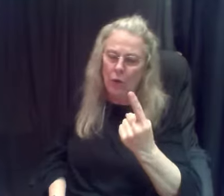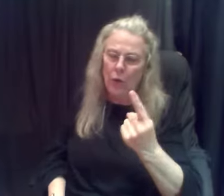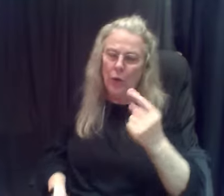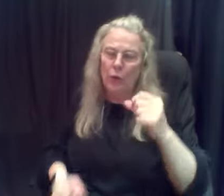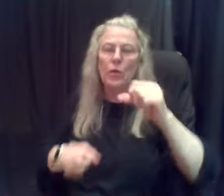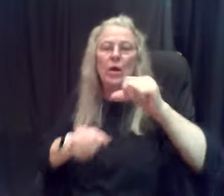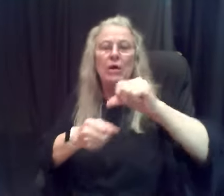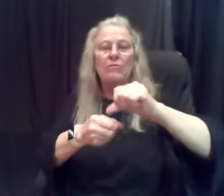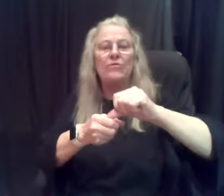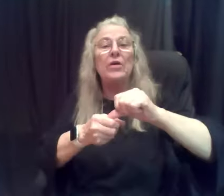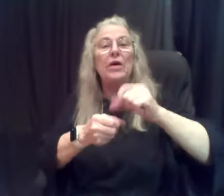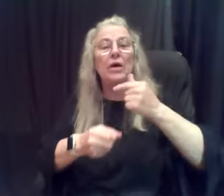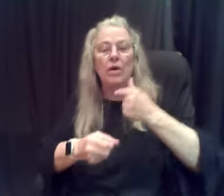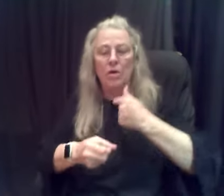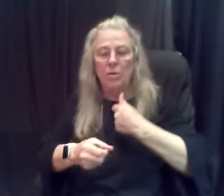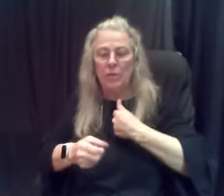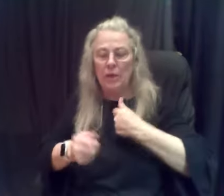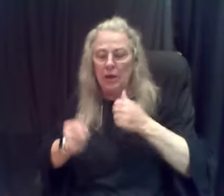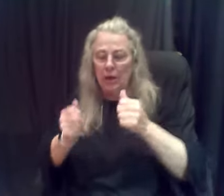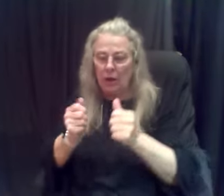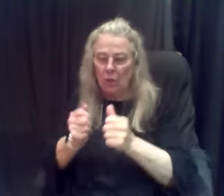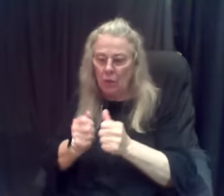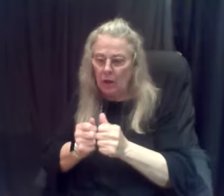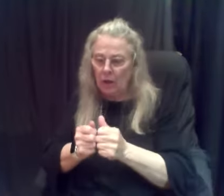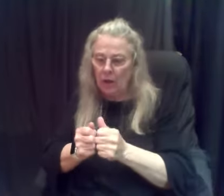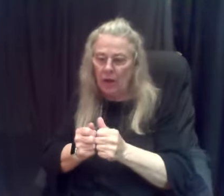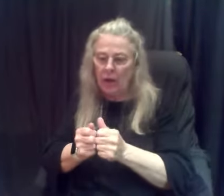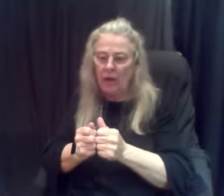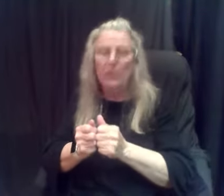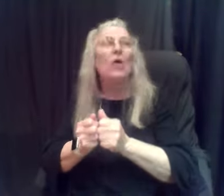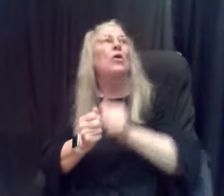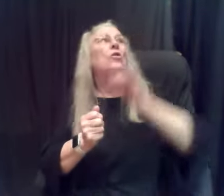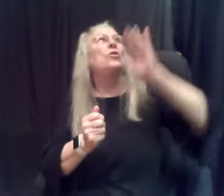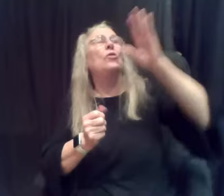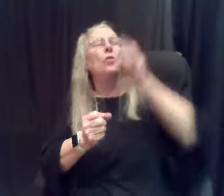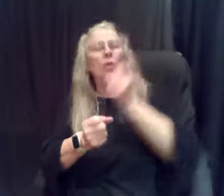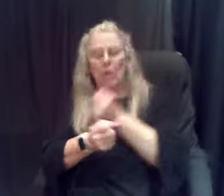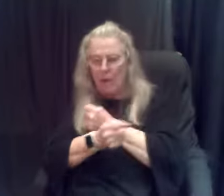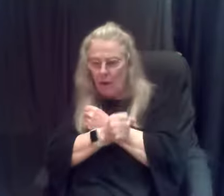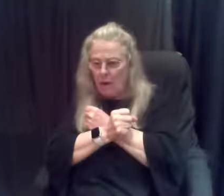alone. Fill me with your